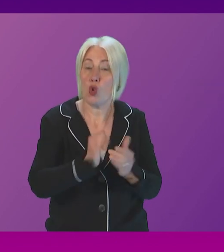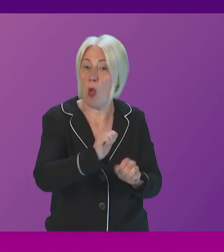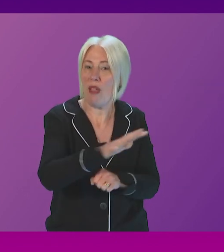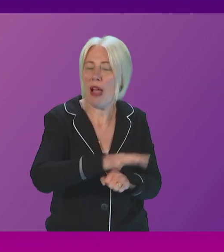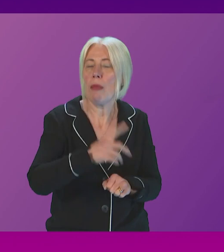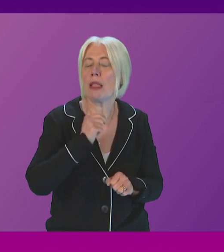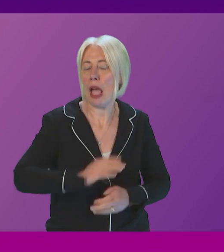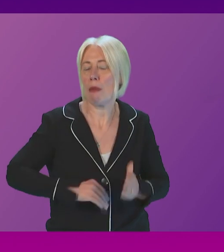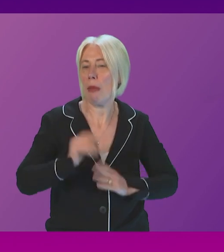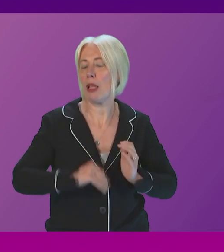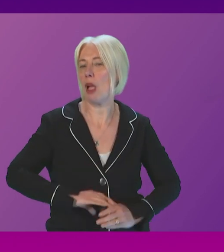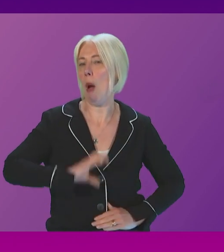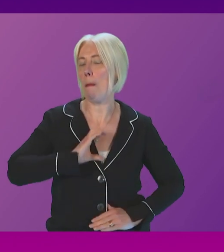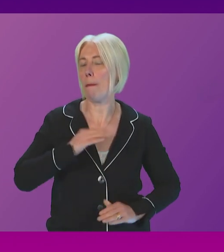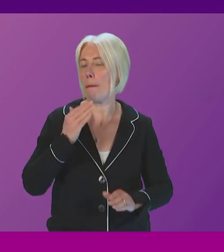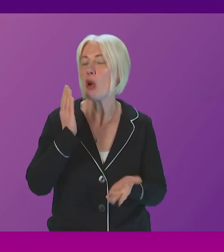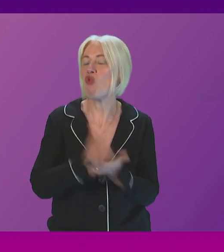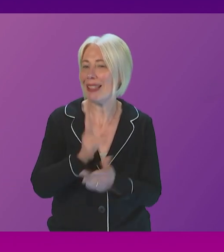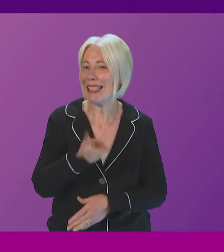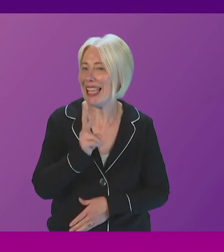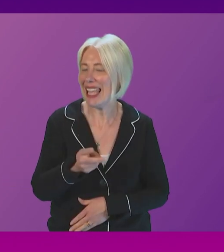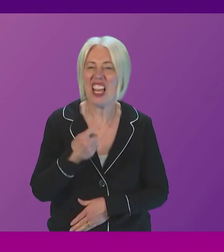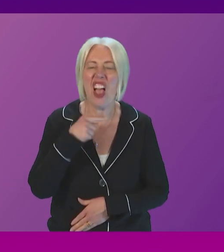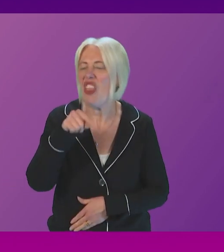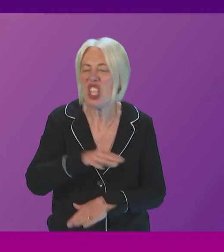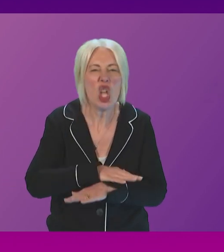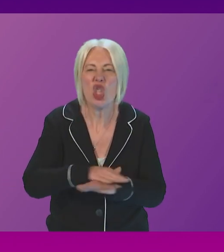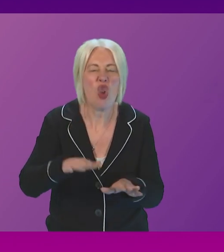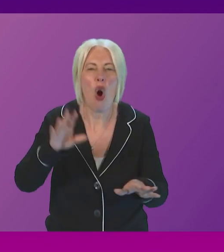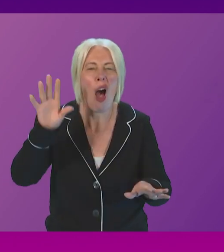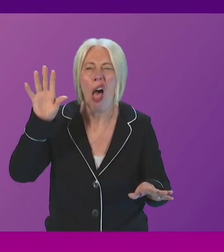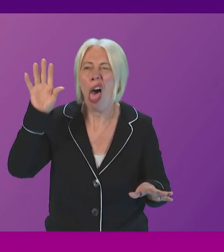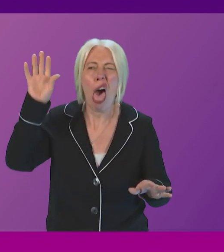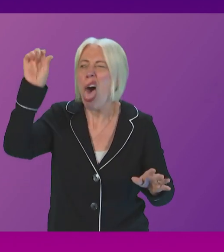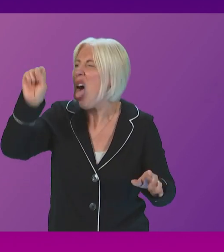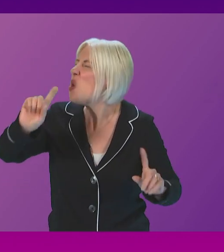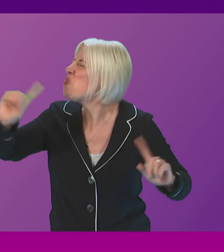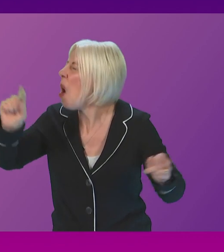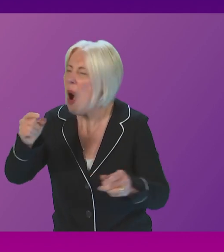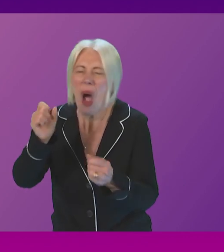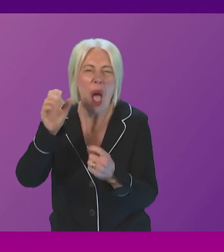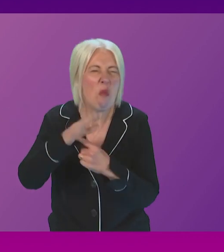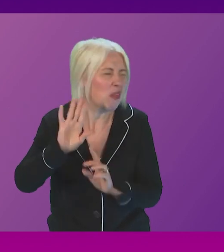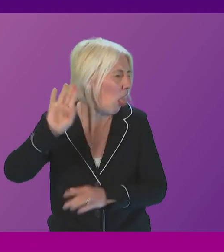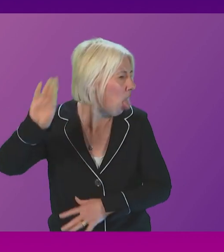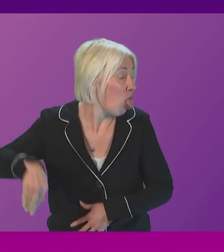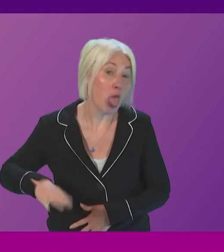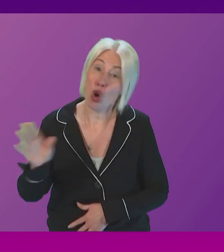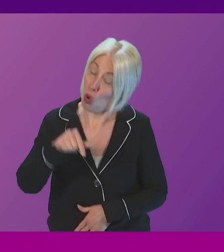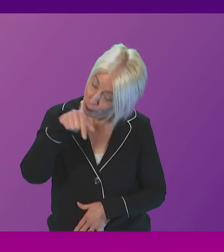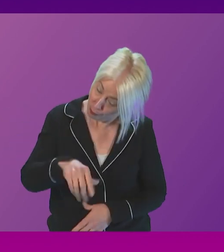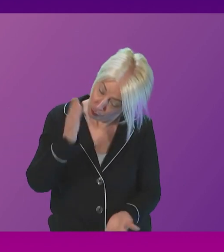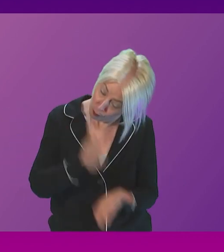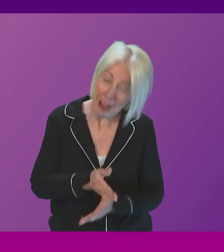trust. Once again, this is not an abstract or non-important issue. This is serious,